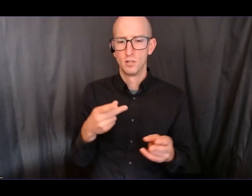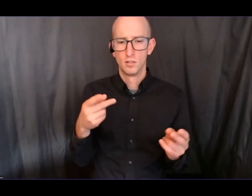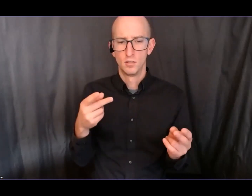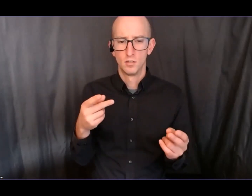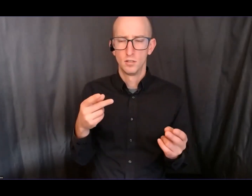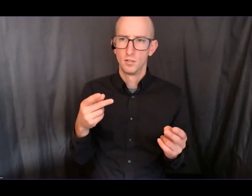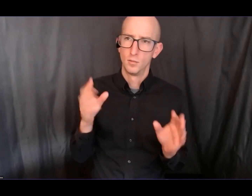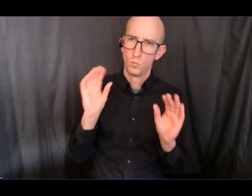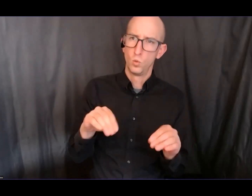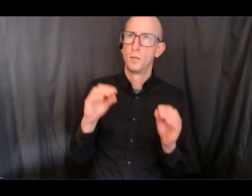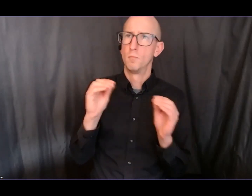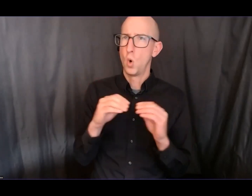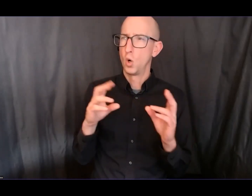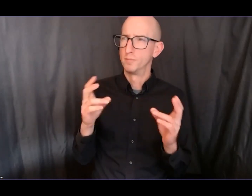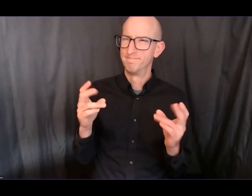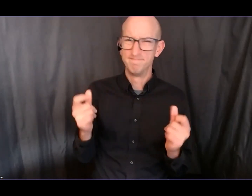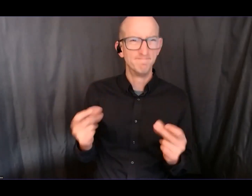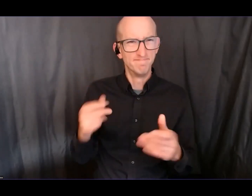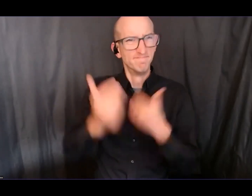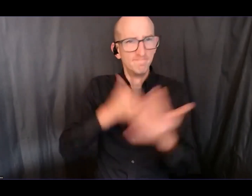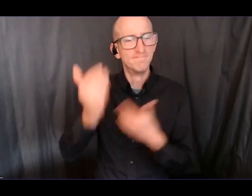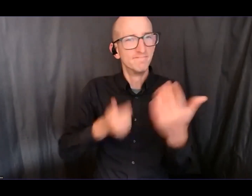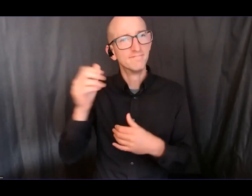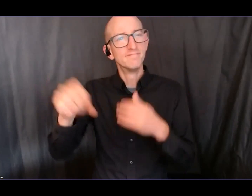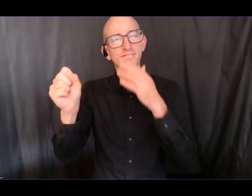you're like, move it along. Like it feels like